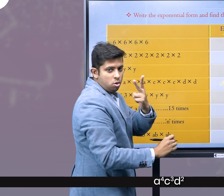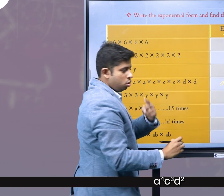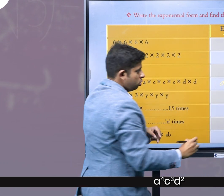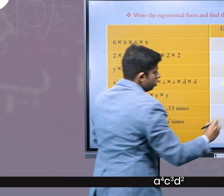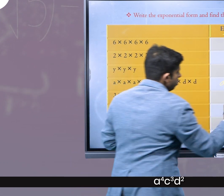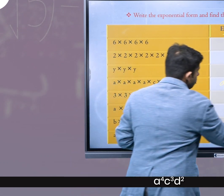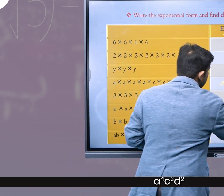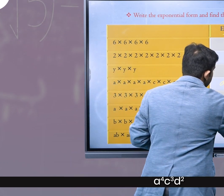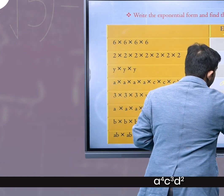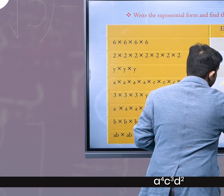and d to the power of 2.